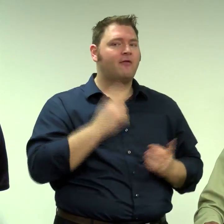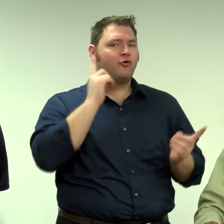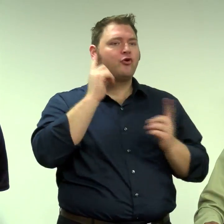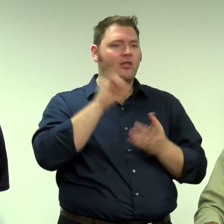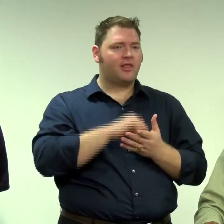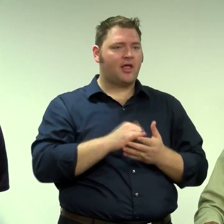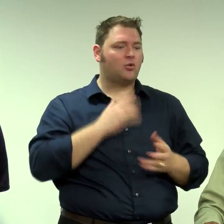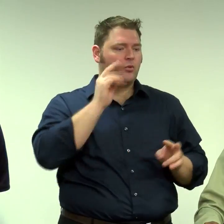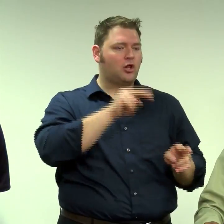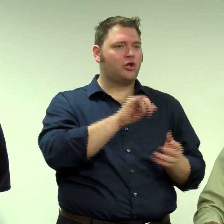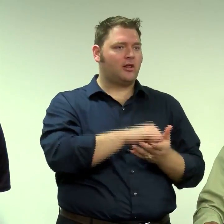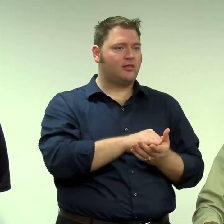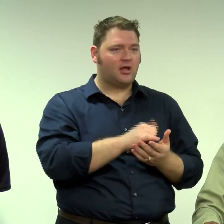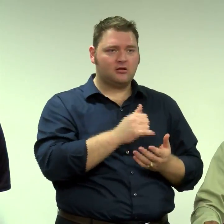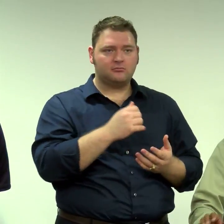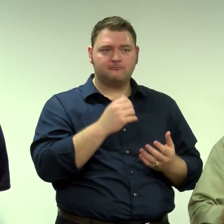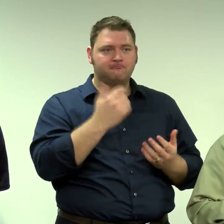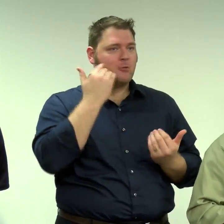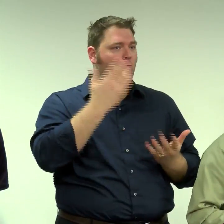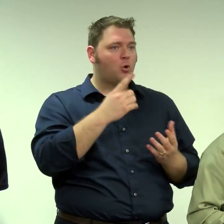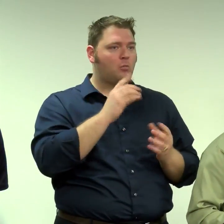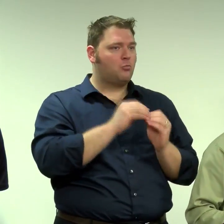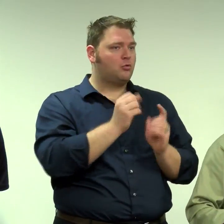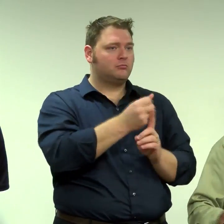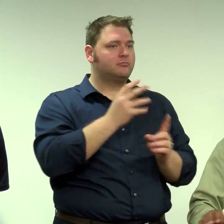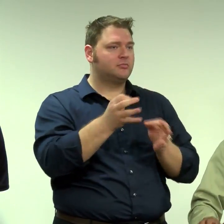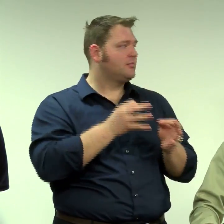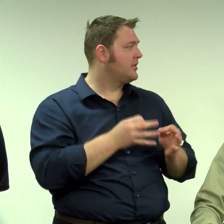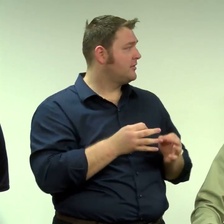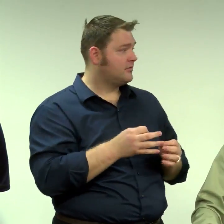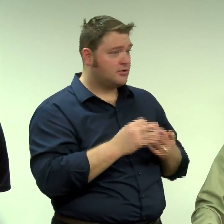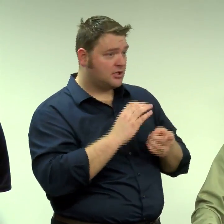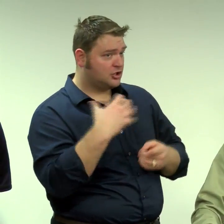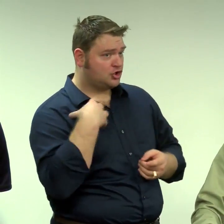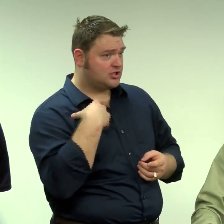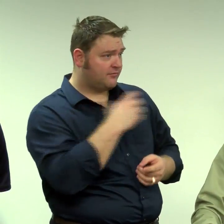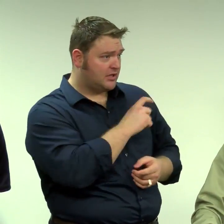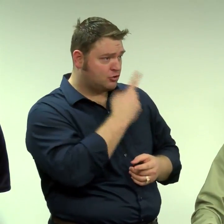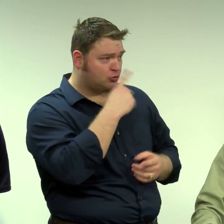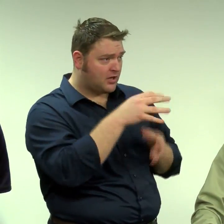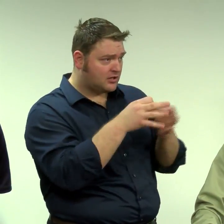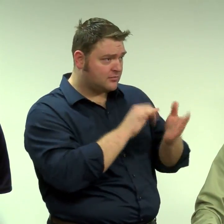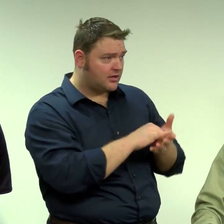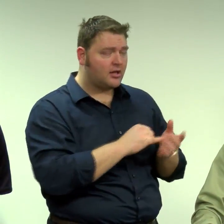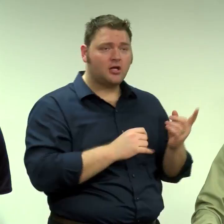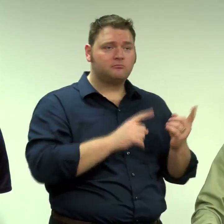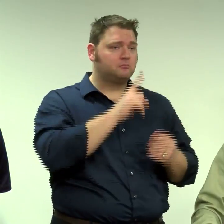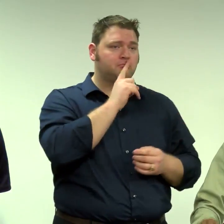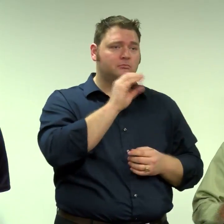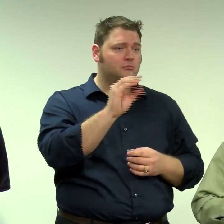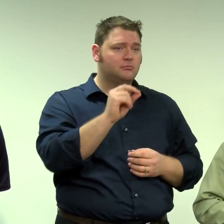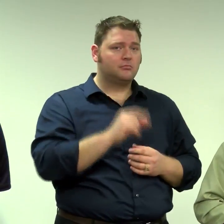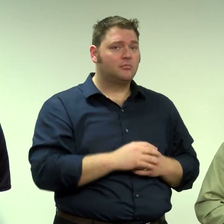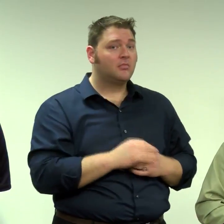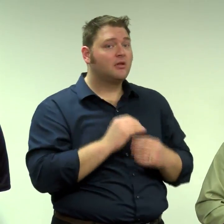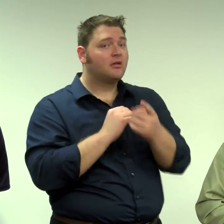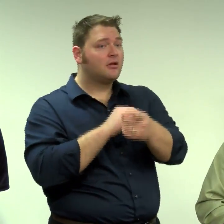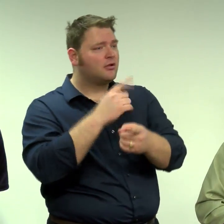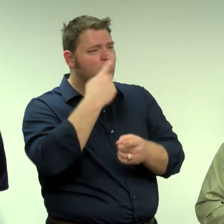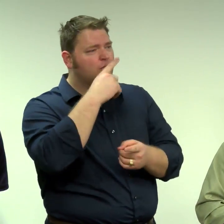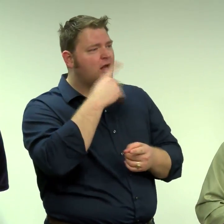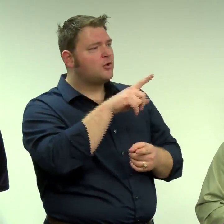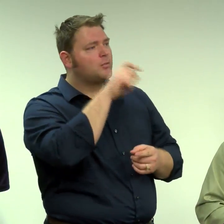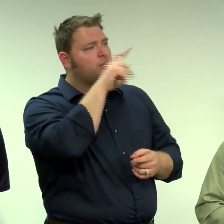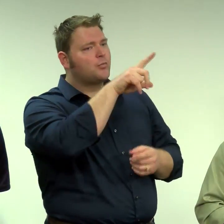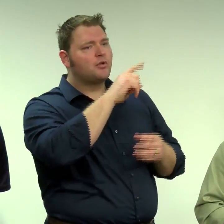at this time. Chief, I don't have anything to Hey, add. Chief, can you expound on your tweet that you sent out a few hours ago about